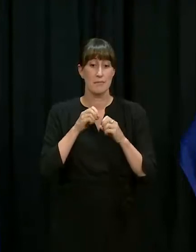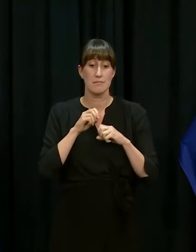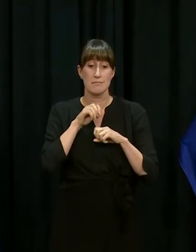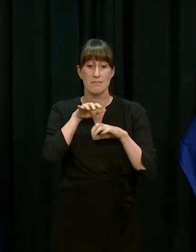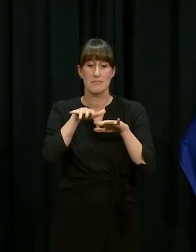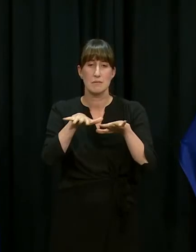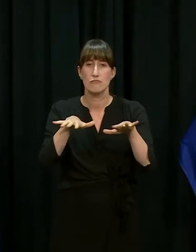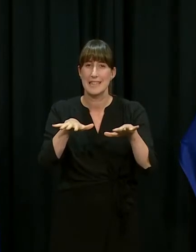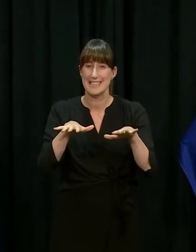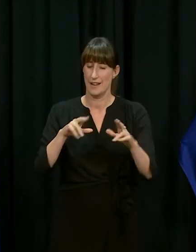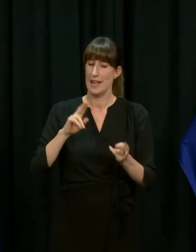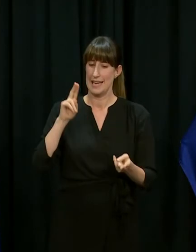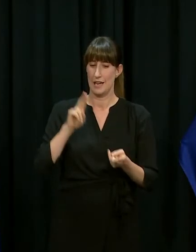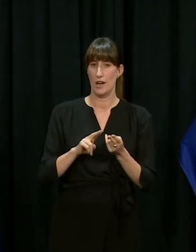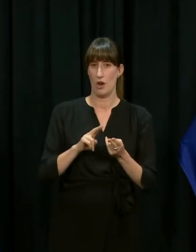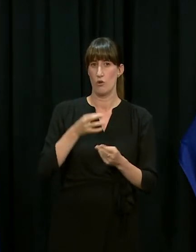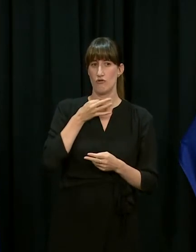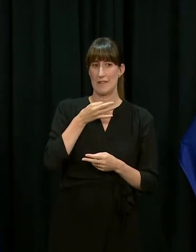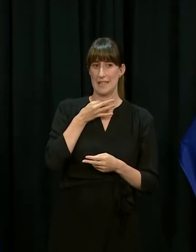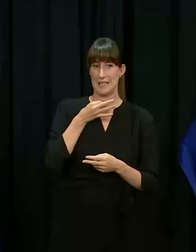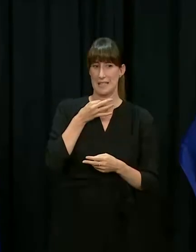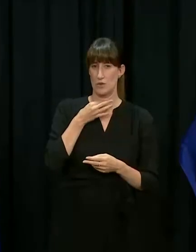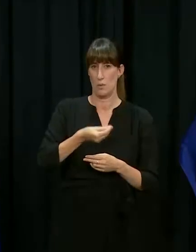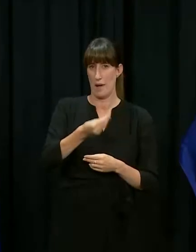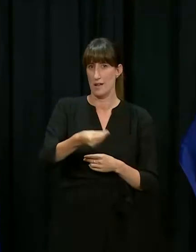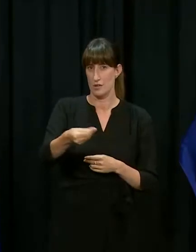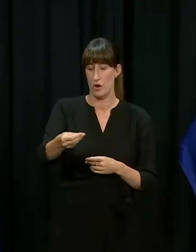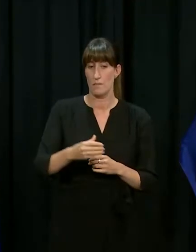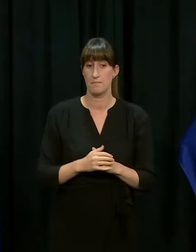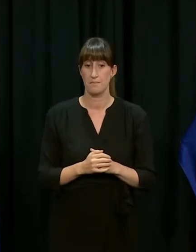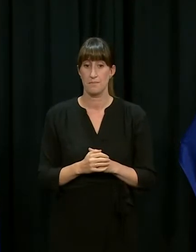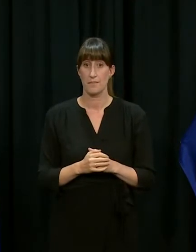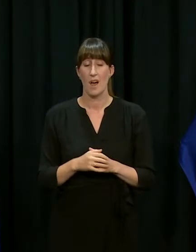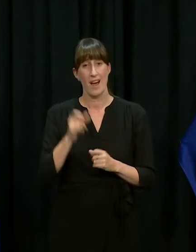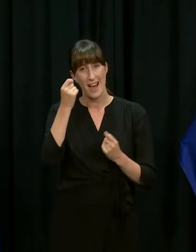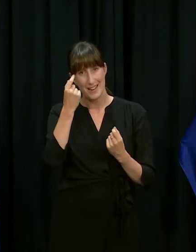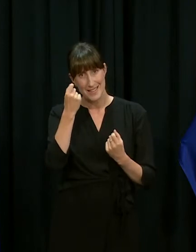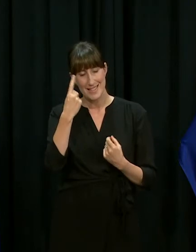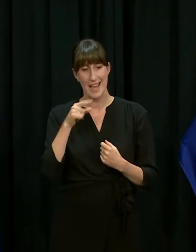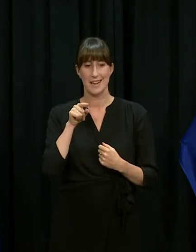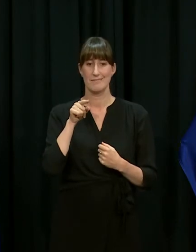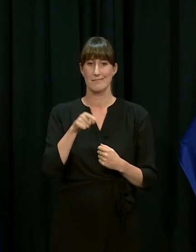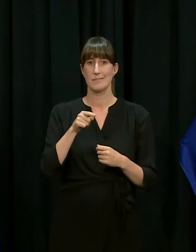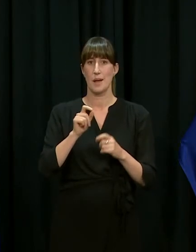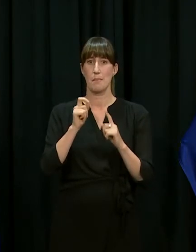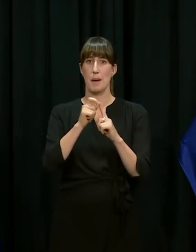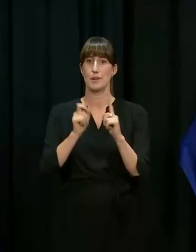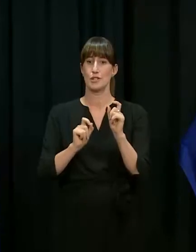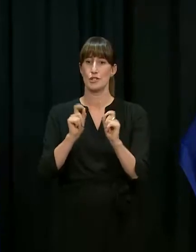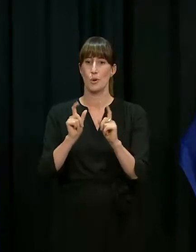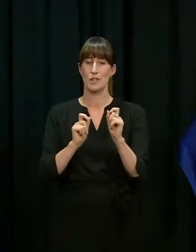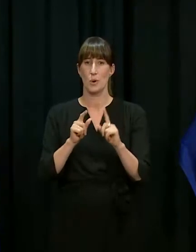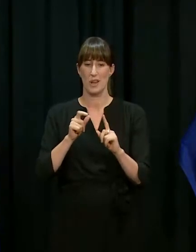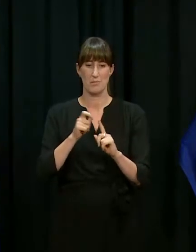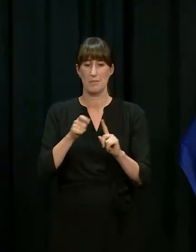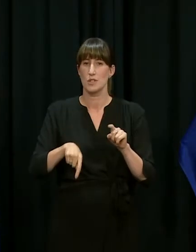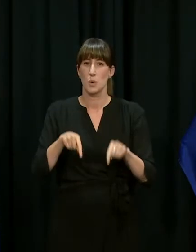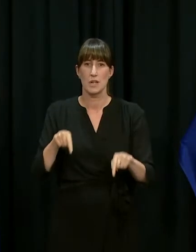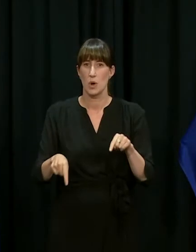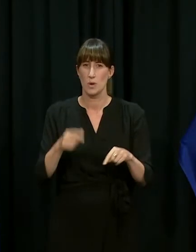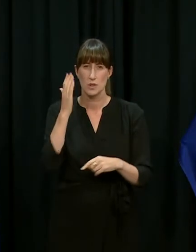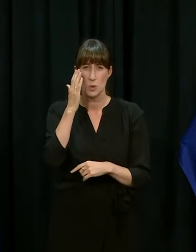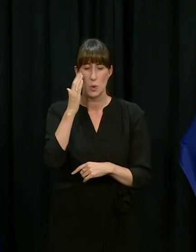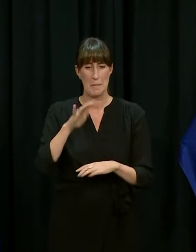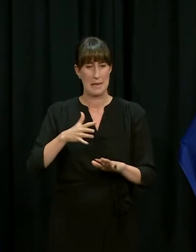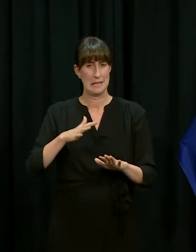I recognise that these additional cases may cause concern for the school community and indeed across the wider community, but it is